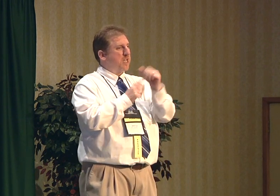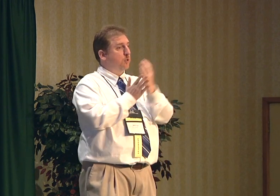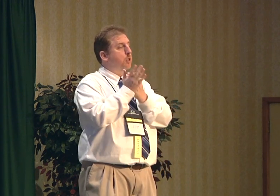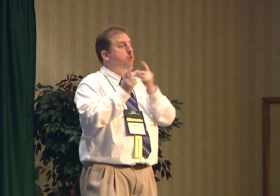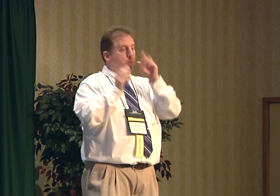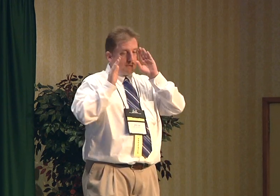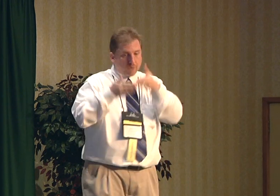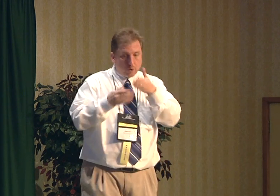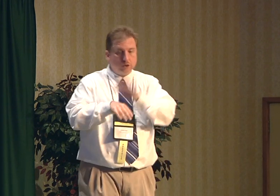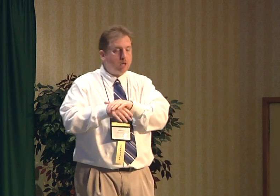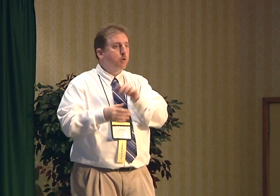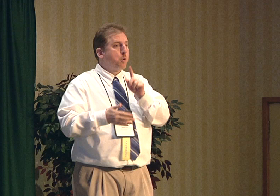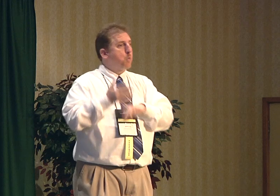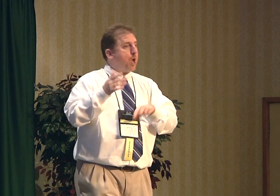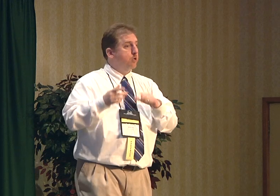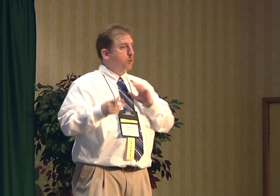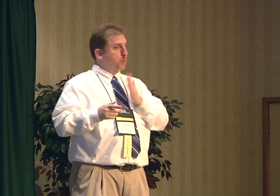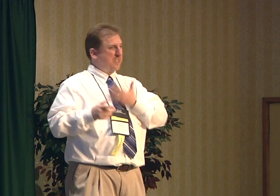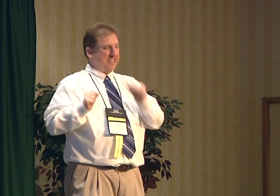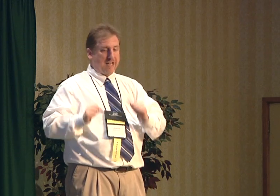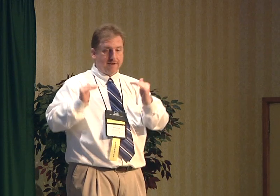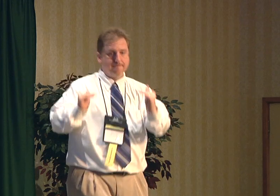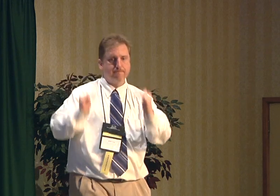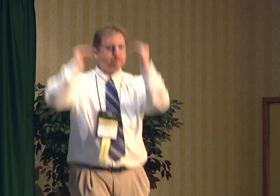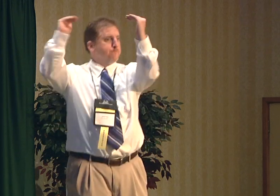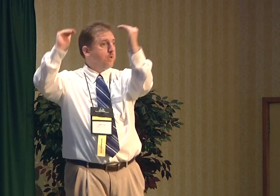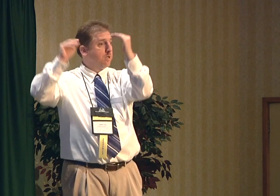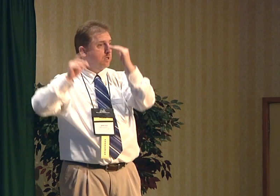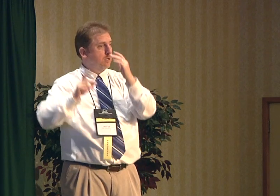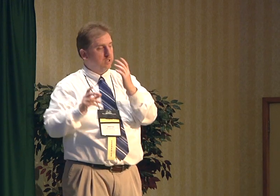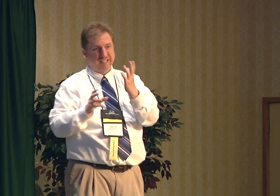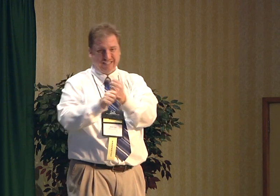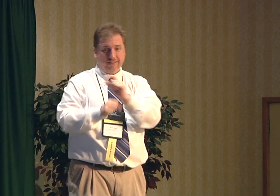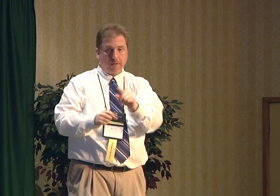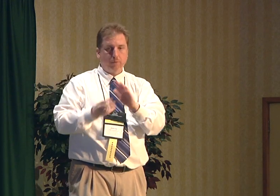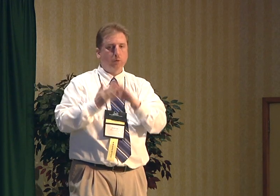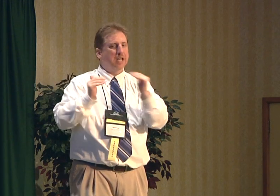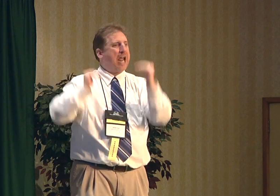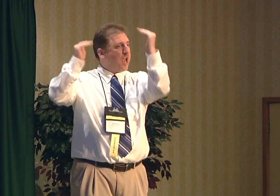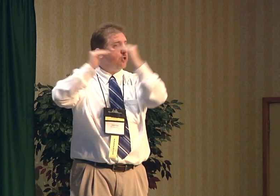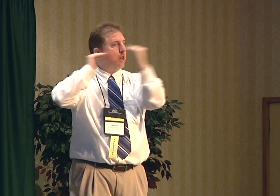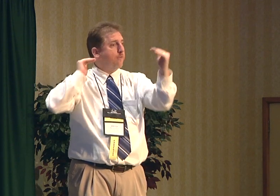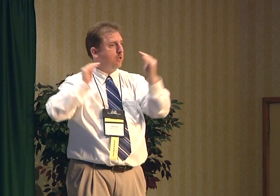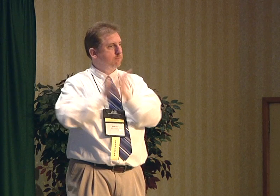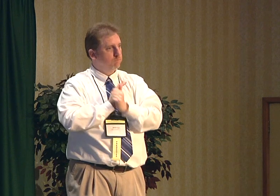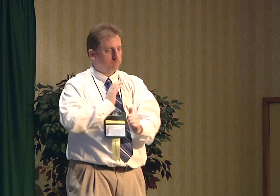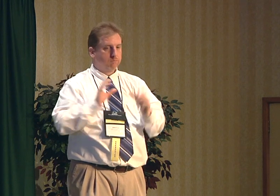So what we're doing is we're developing a training course focused on what we can add to that knowledge to advance